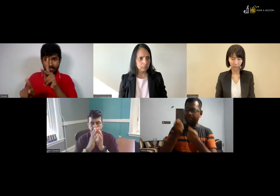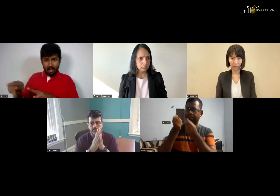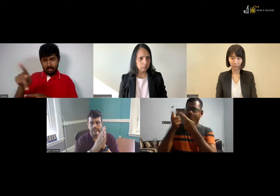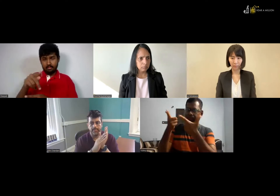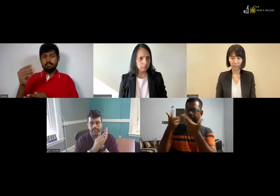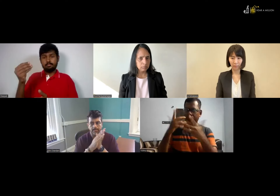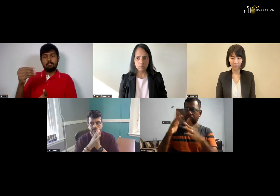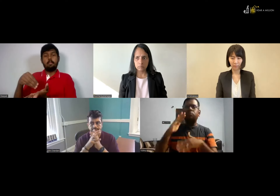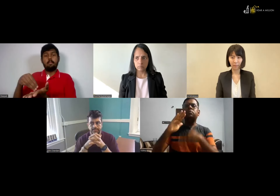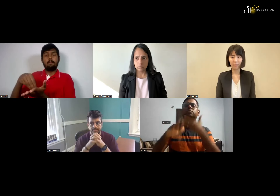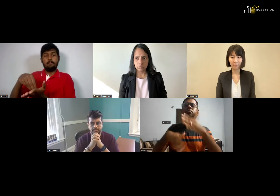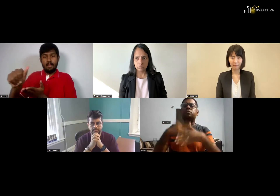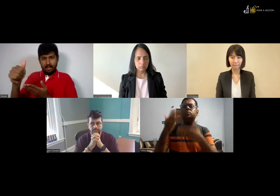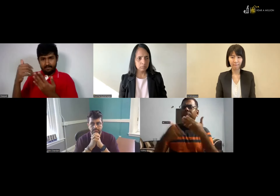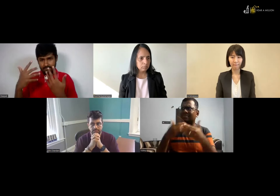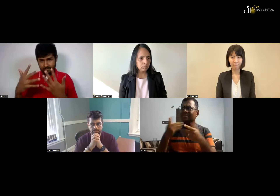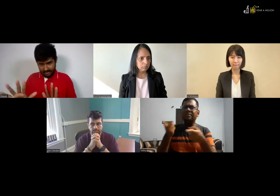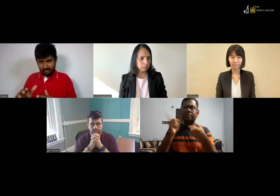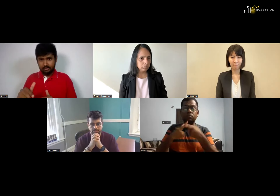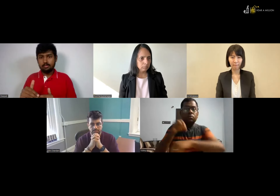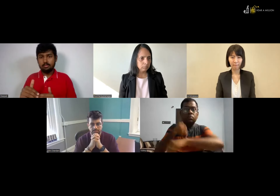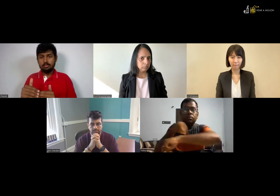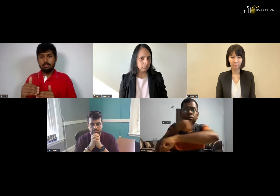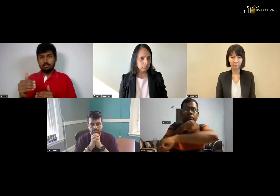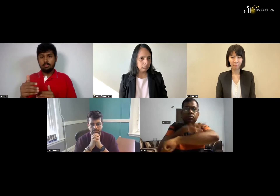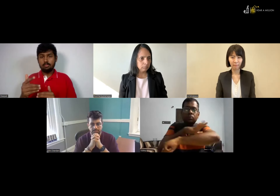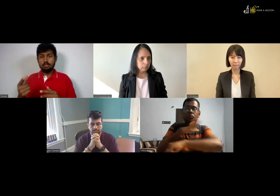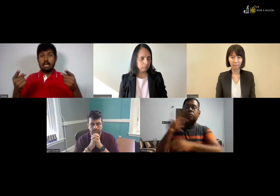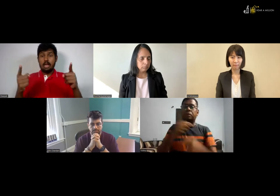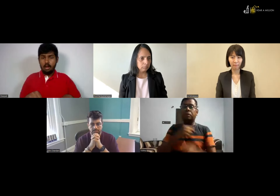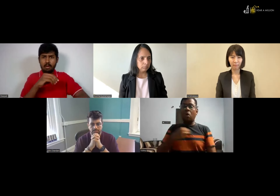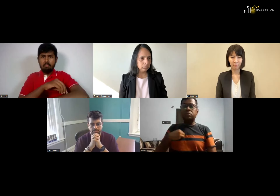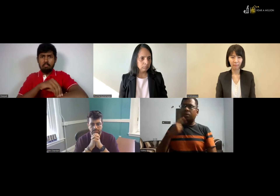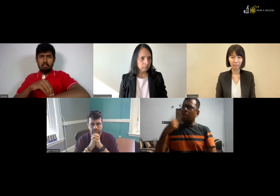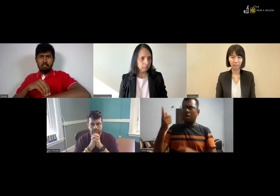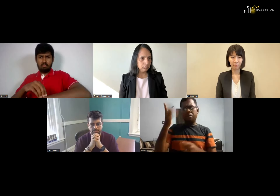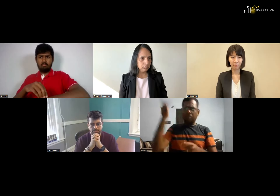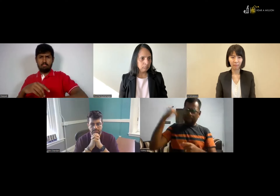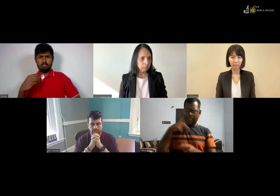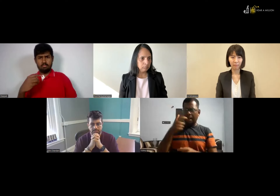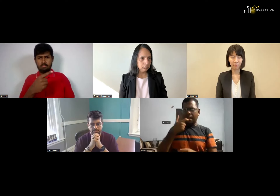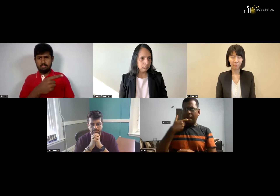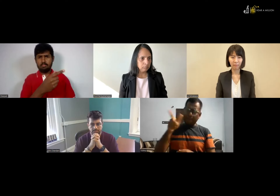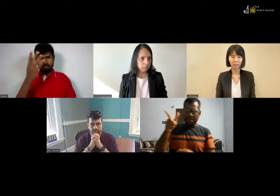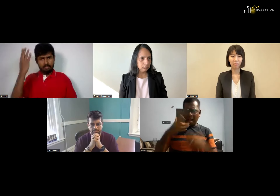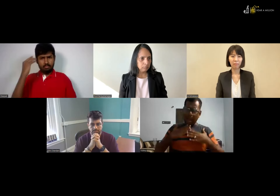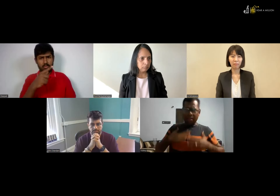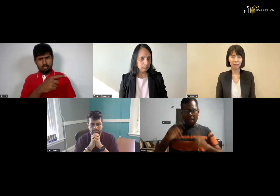we are paying and to the doctor, and later on that person had more of that disease. Doctor